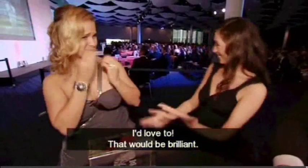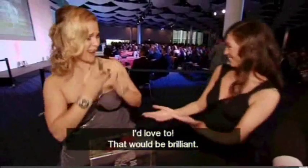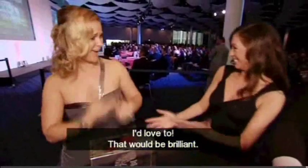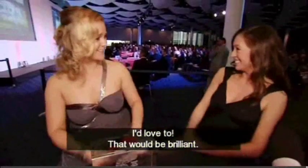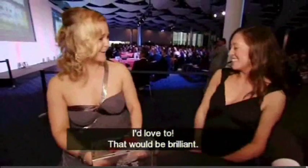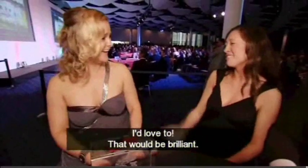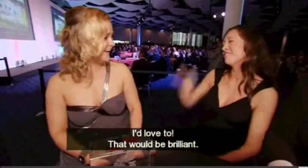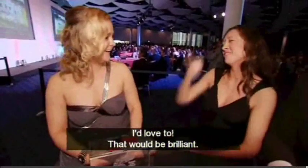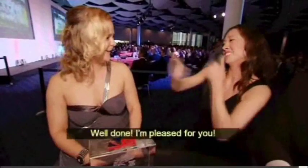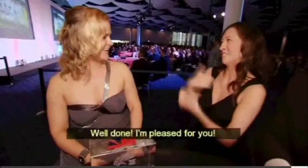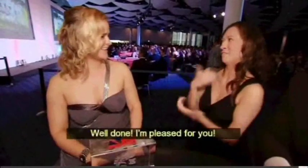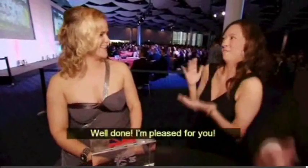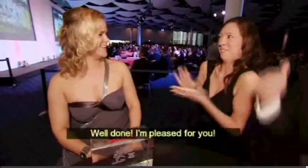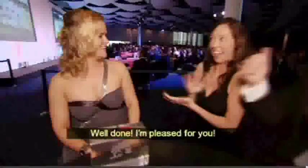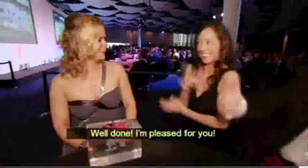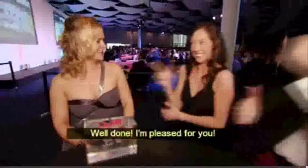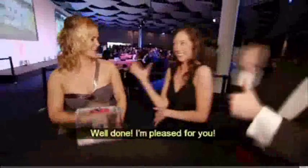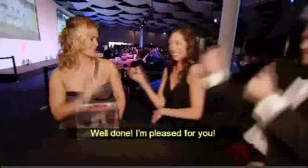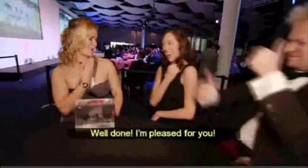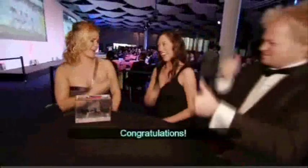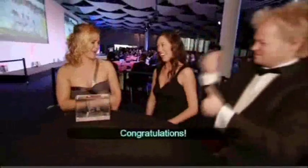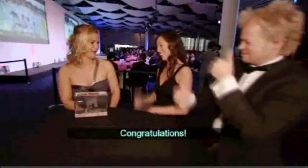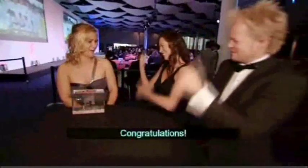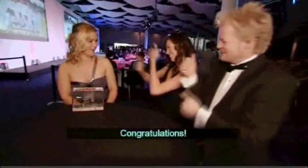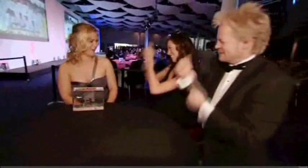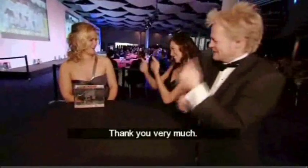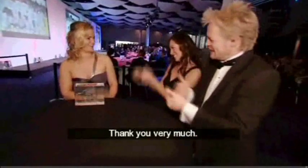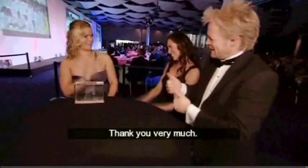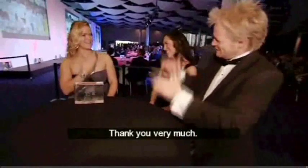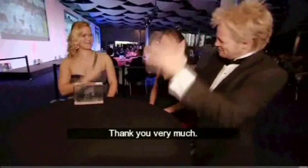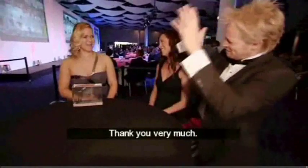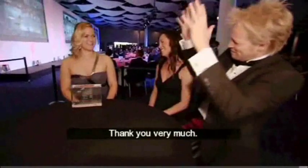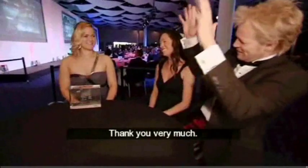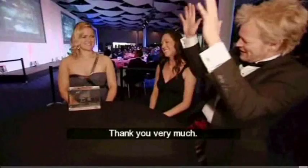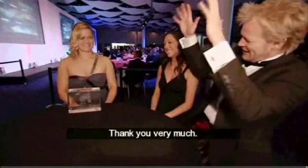That'd be brilliant. Well done. I'm pleased for you. Congratulations. Thank you very much.